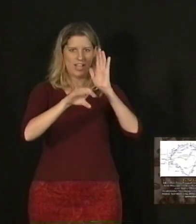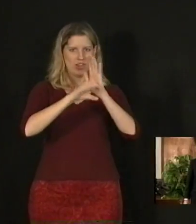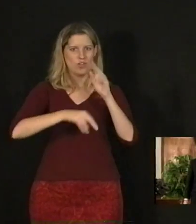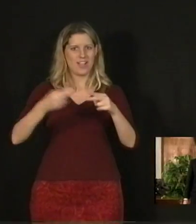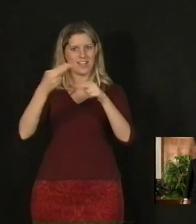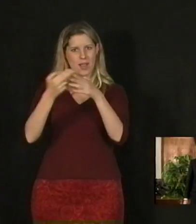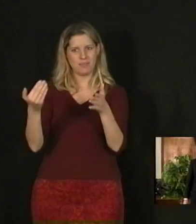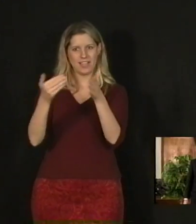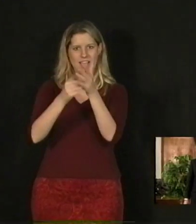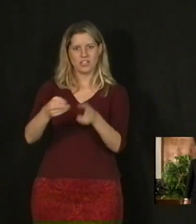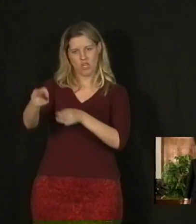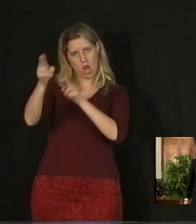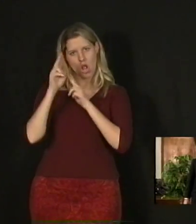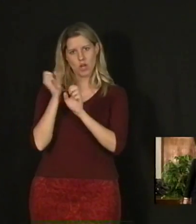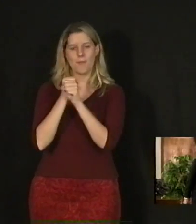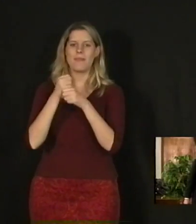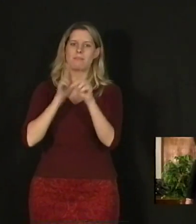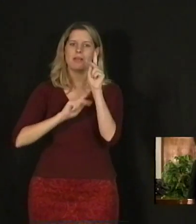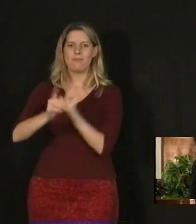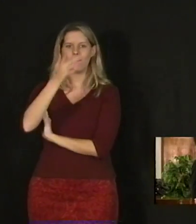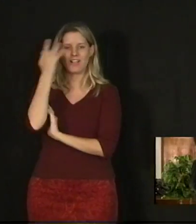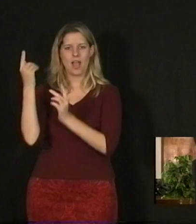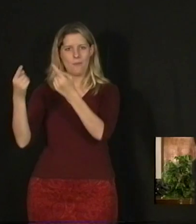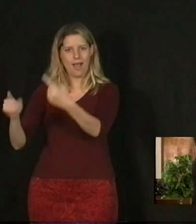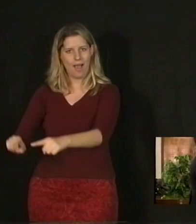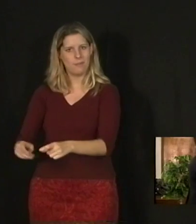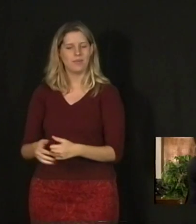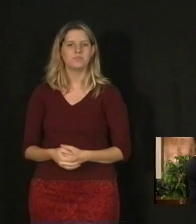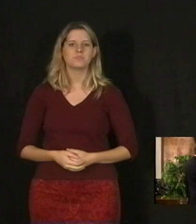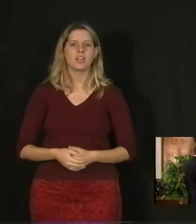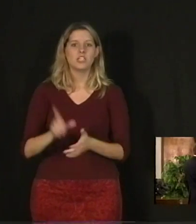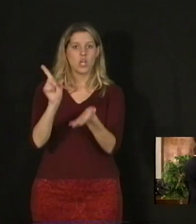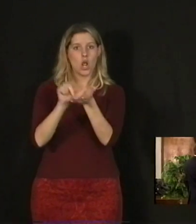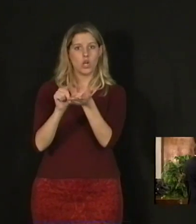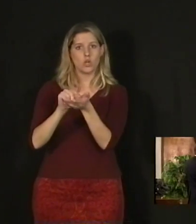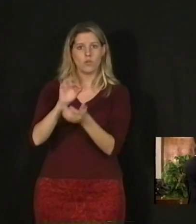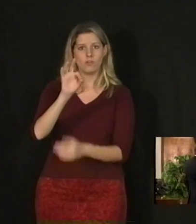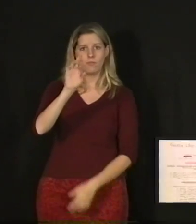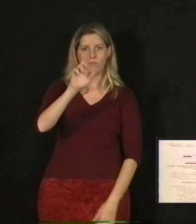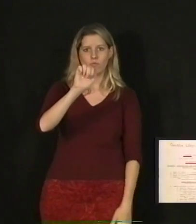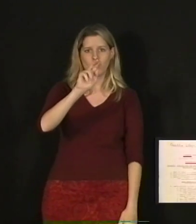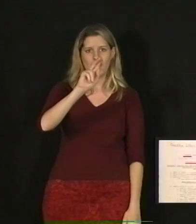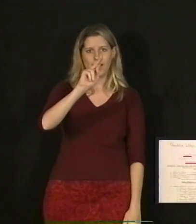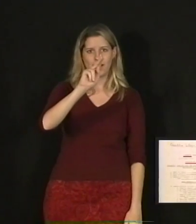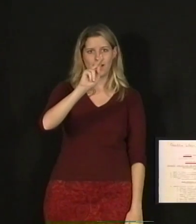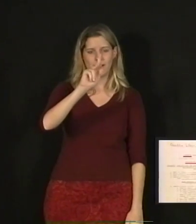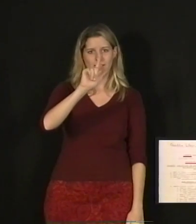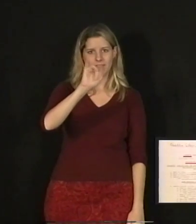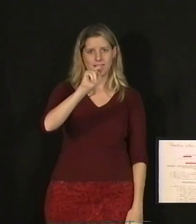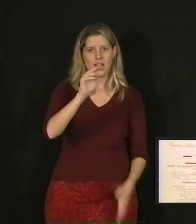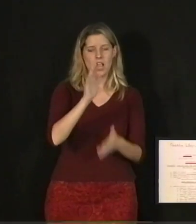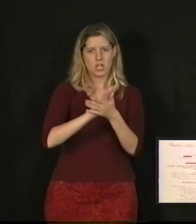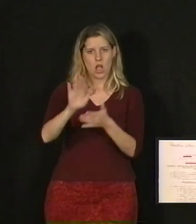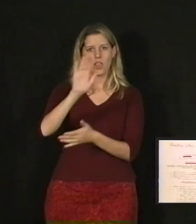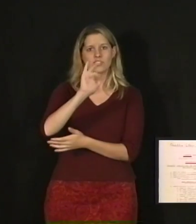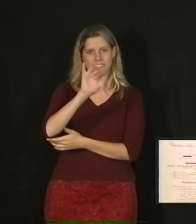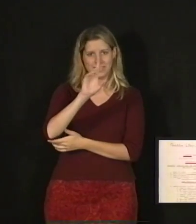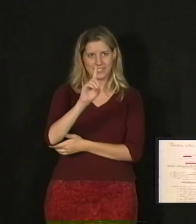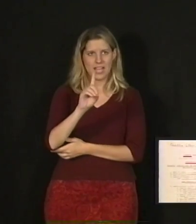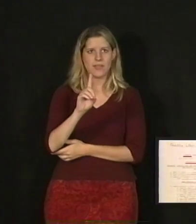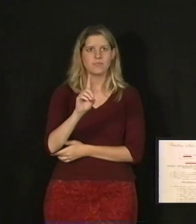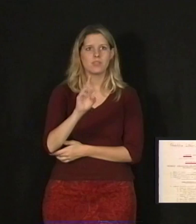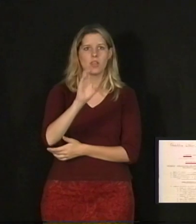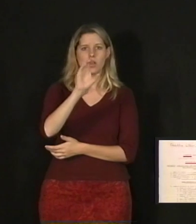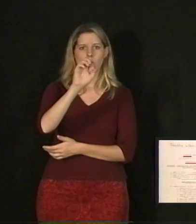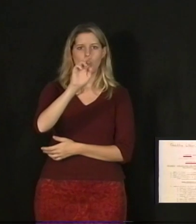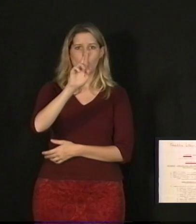Renamed to honor, or to make people forget what happened. Here's an article from Franklin College in Franklin, Indiana. The Carnegie